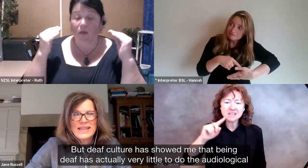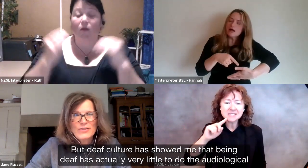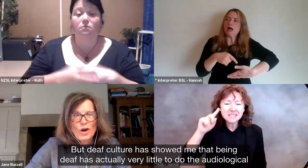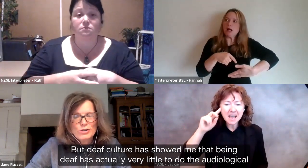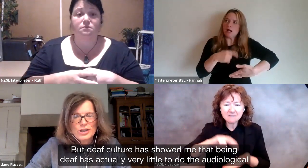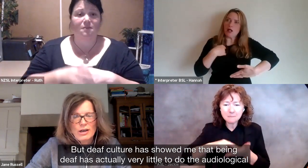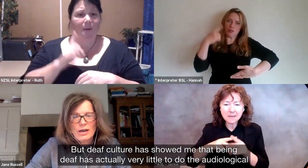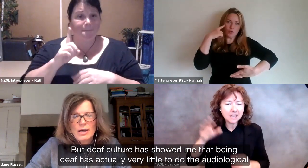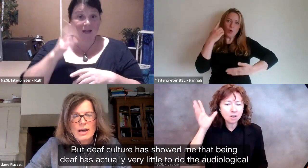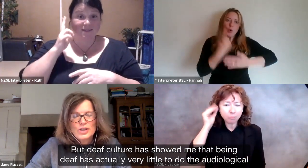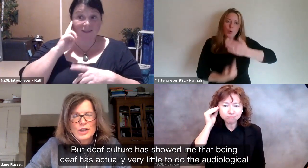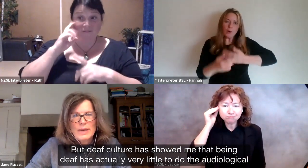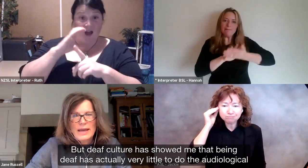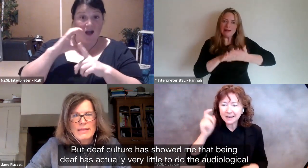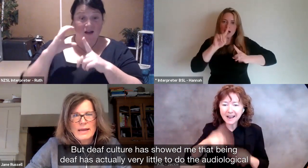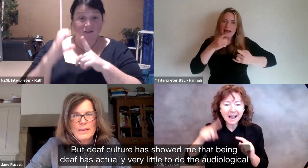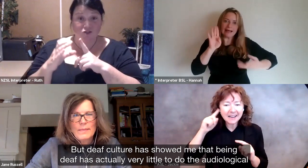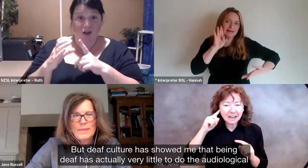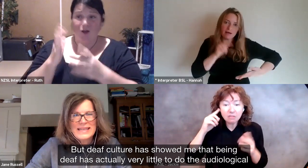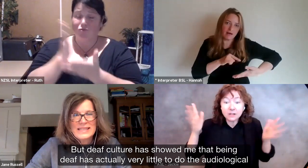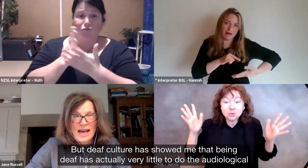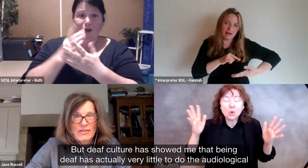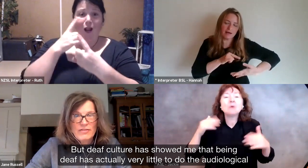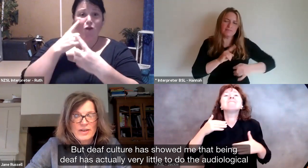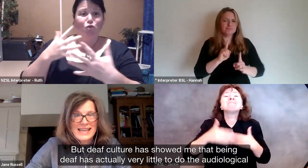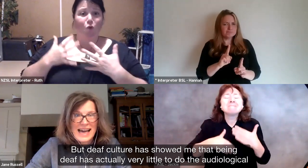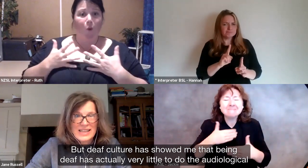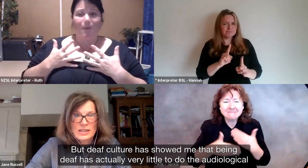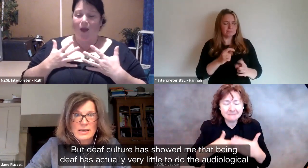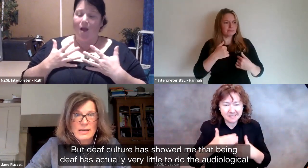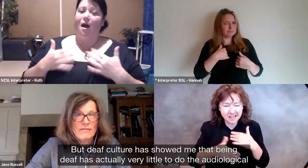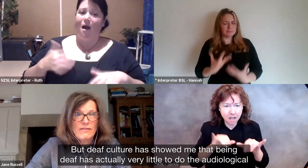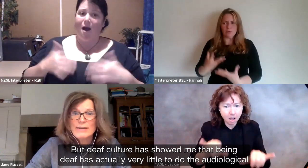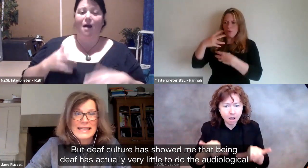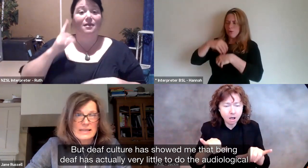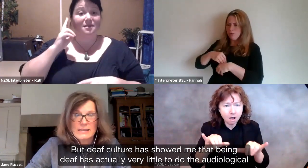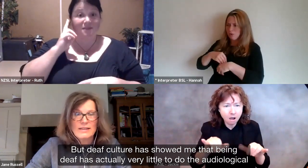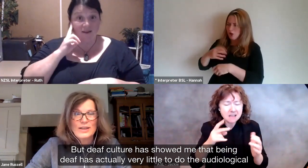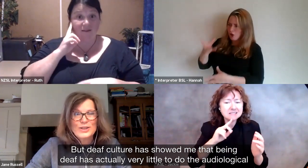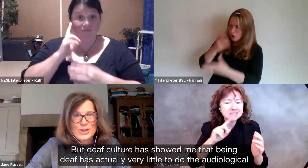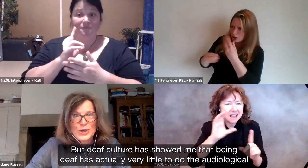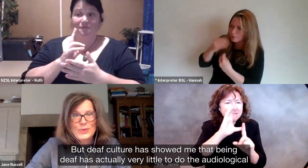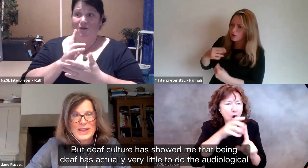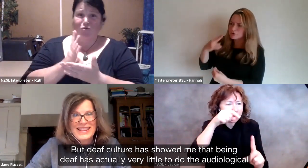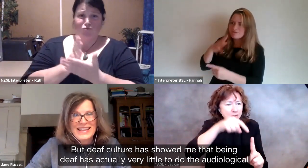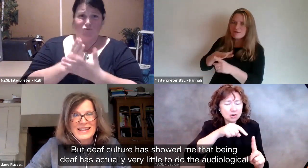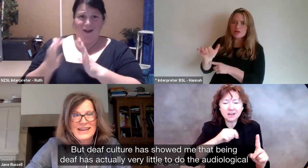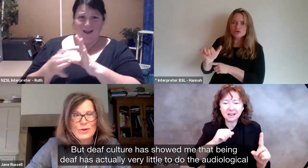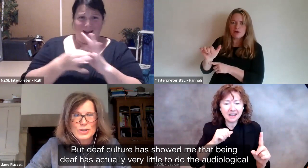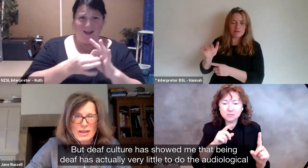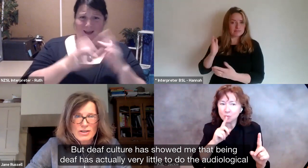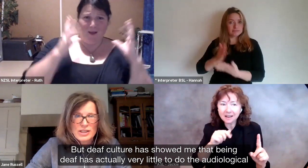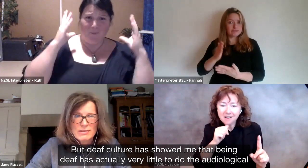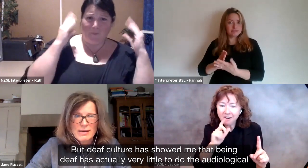But deaf culture has showed me that being deaf has actually very little to do with the